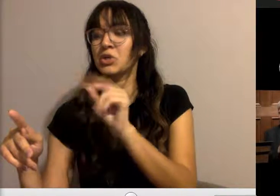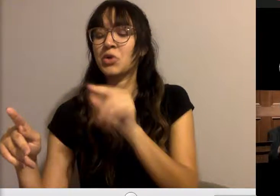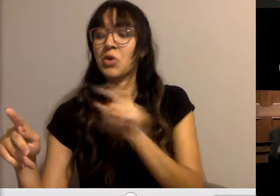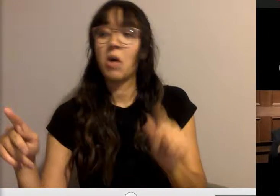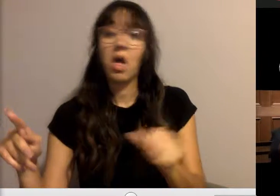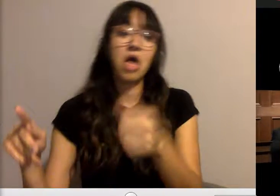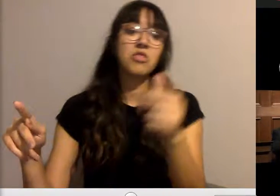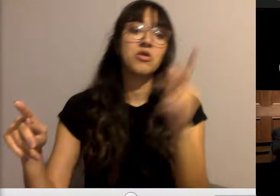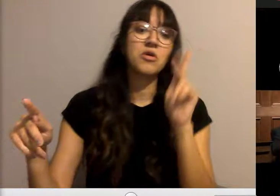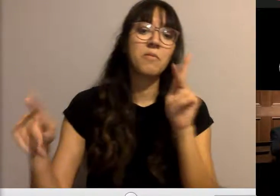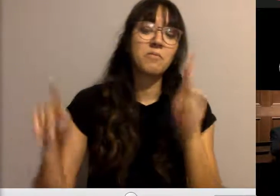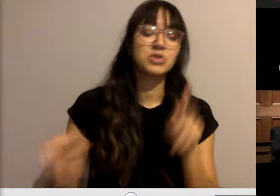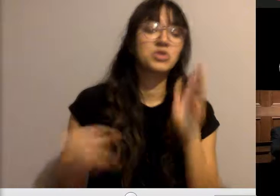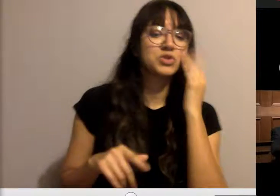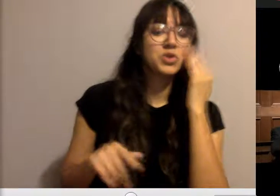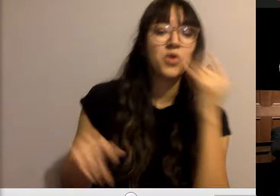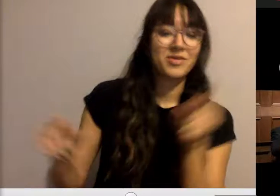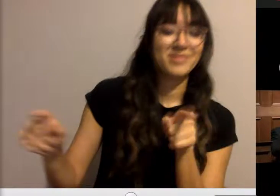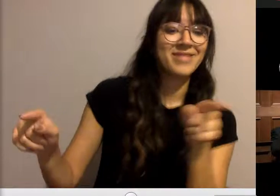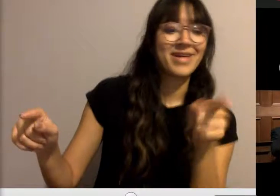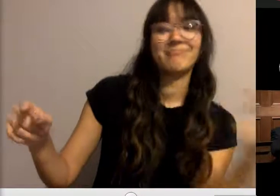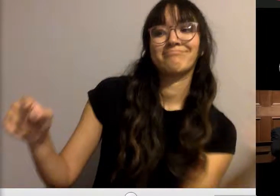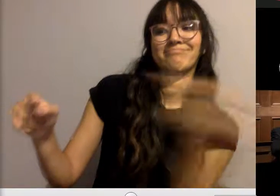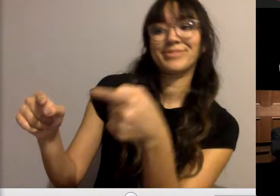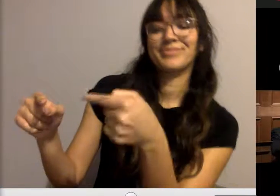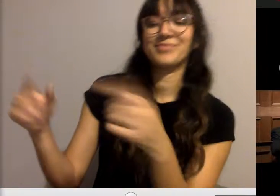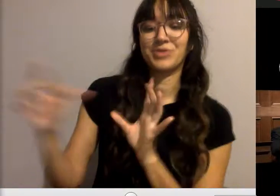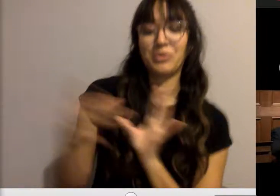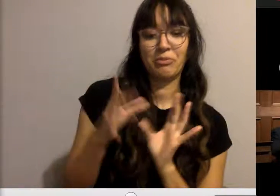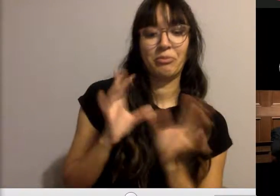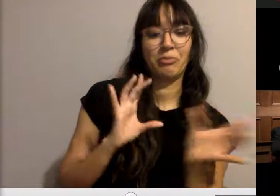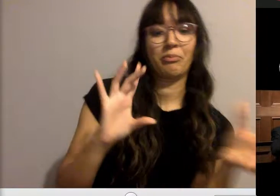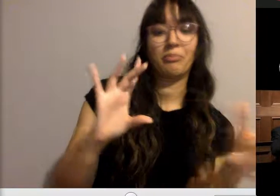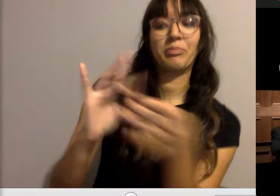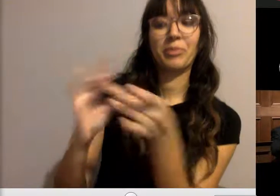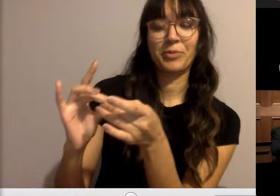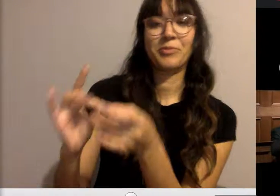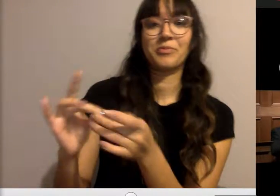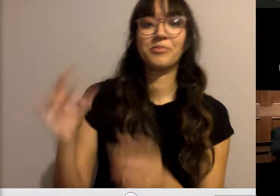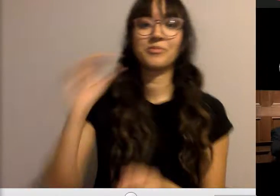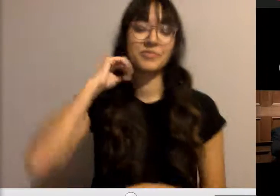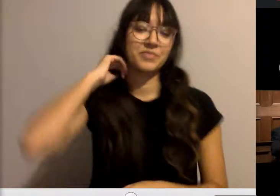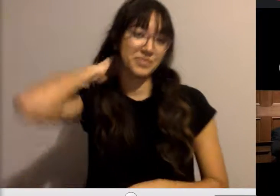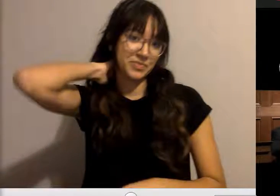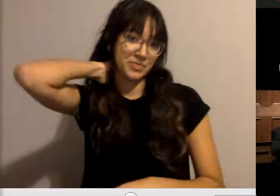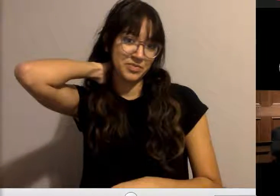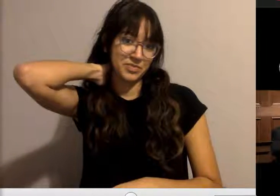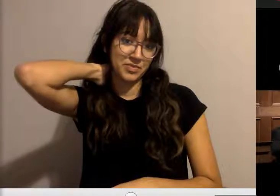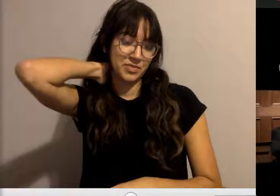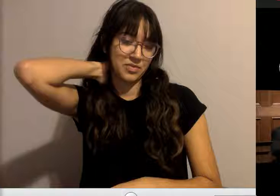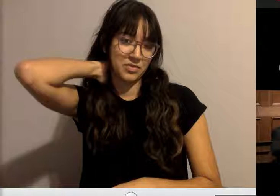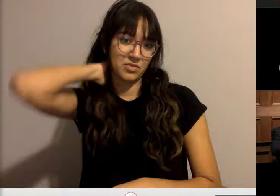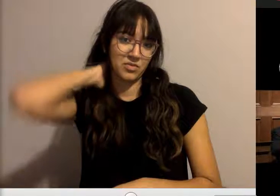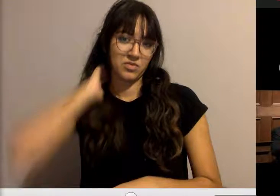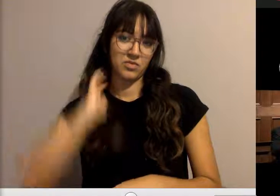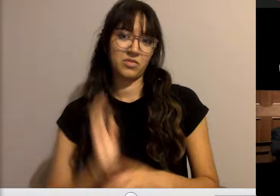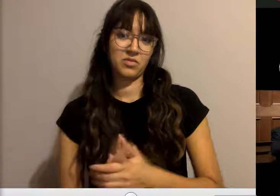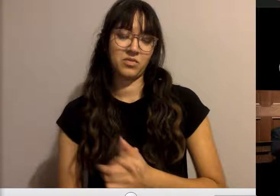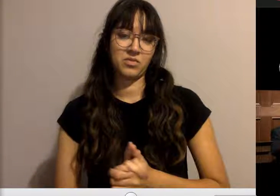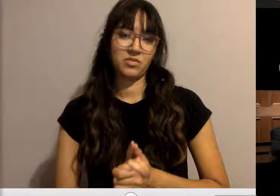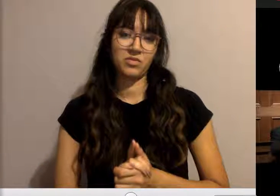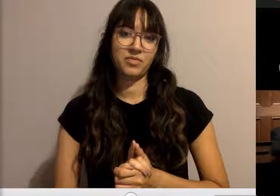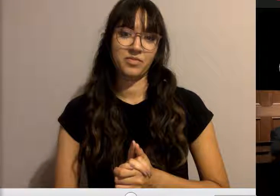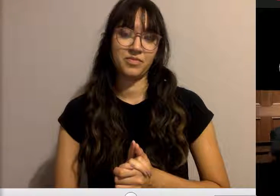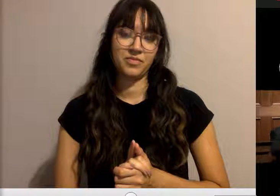then. Now, the Late Bronze Age and us today are 2 of about the only instances I can think of where people